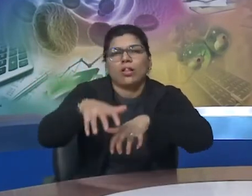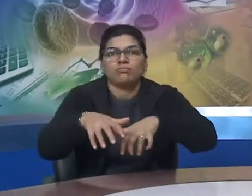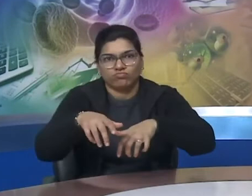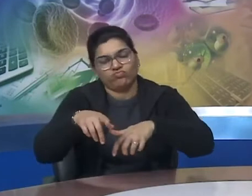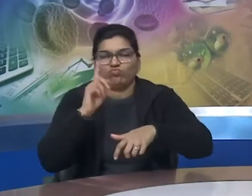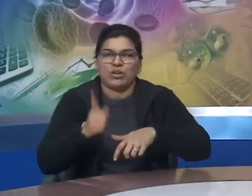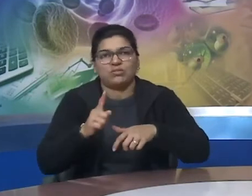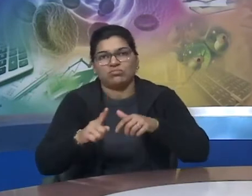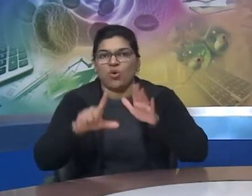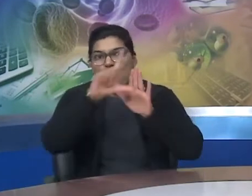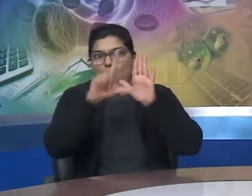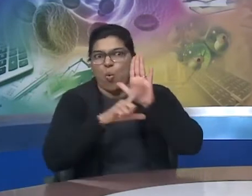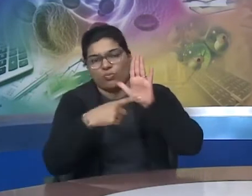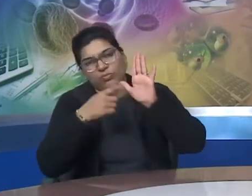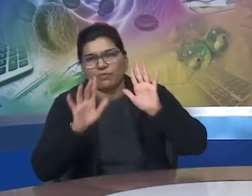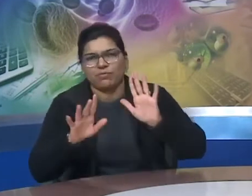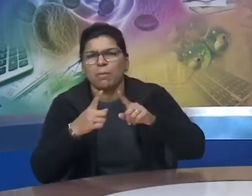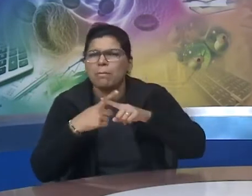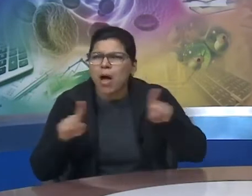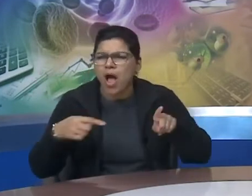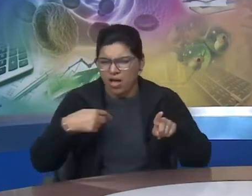Are not circus people